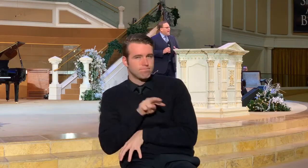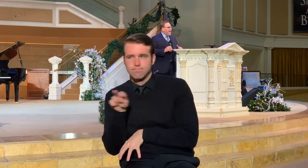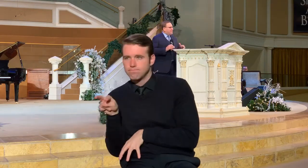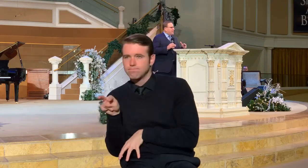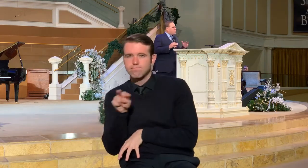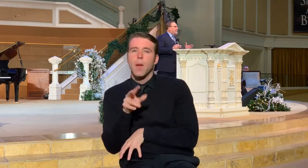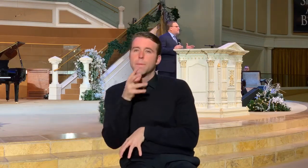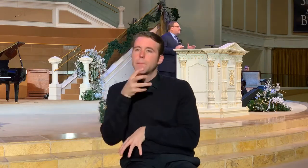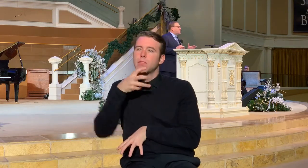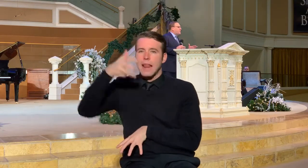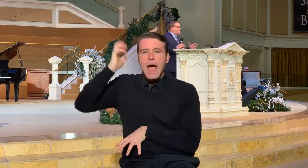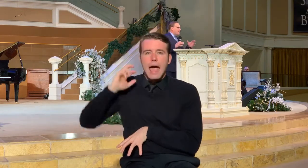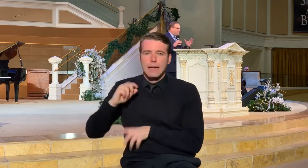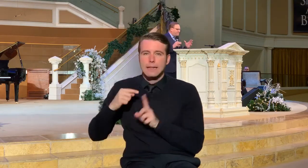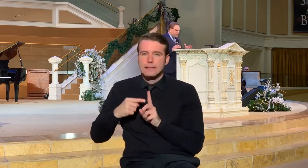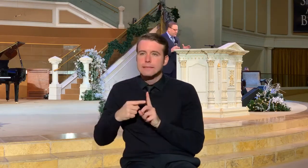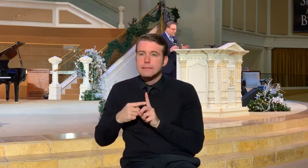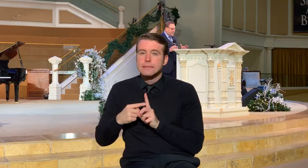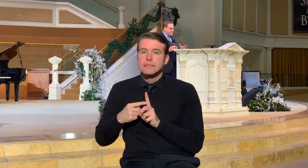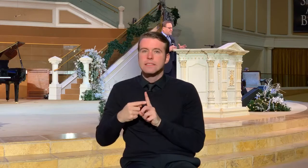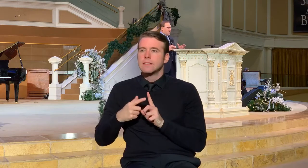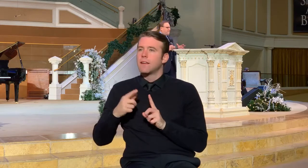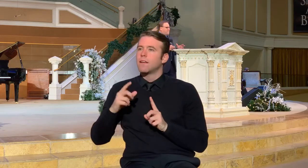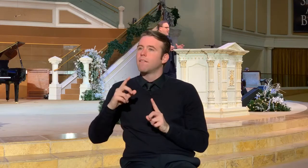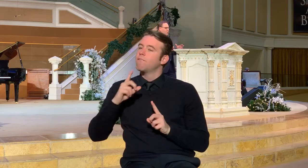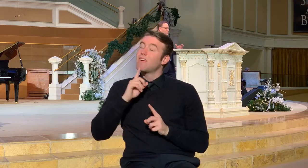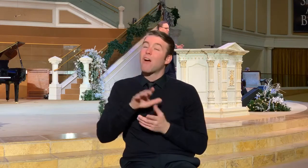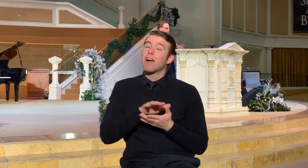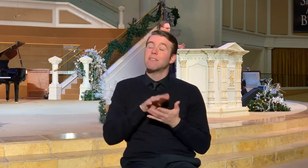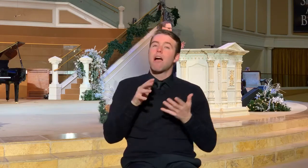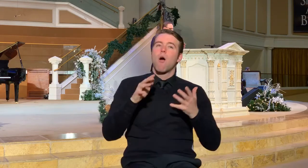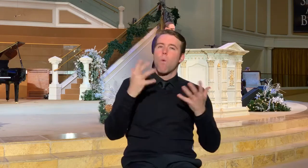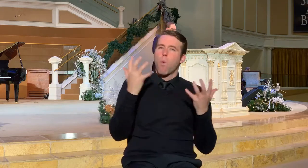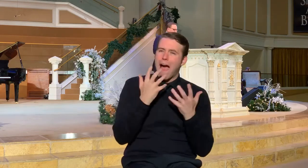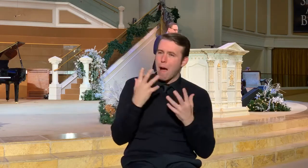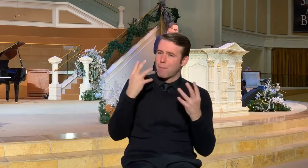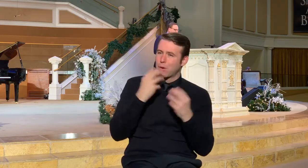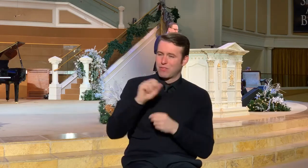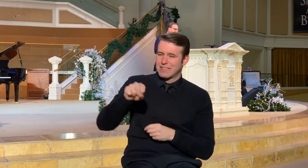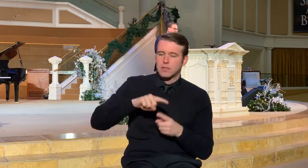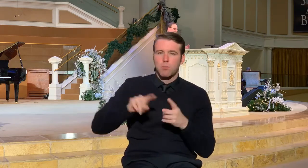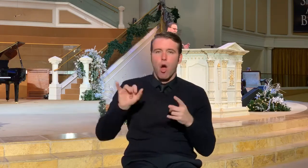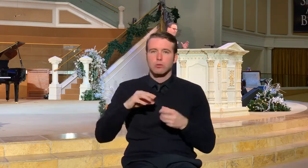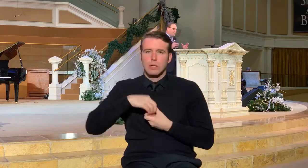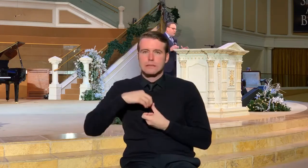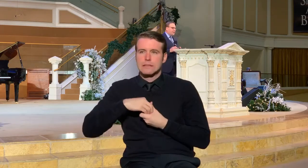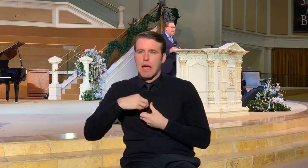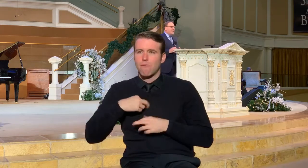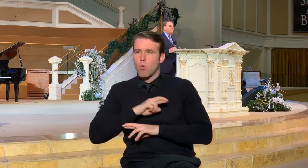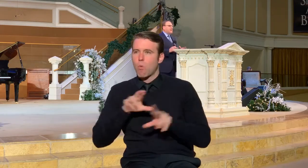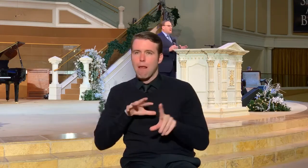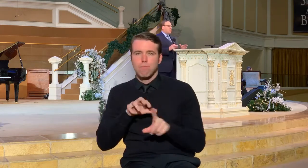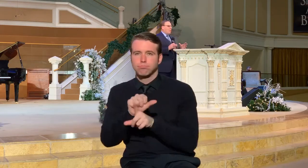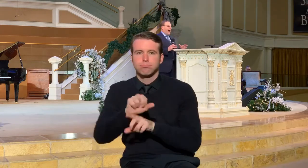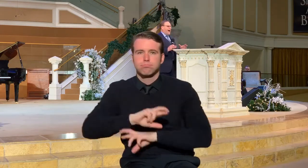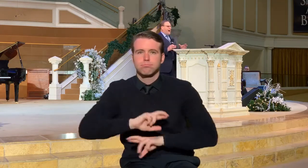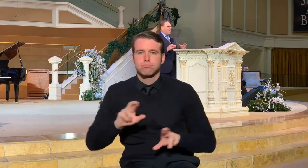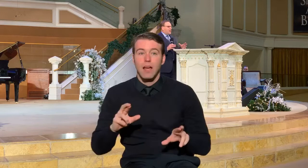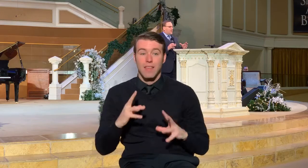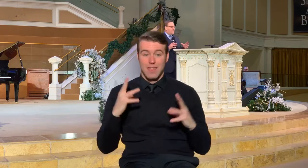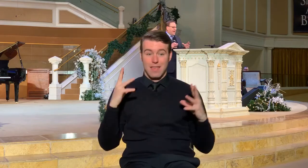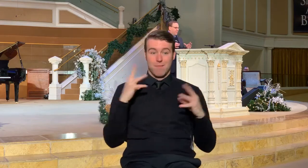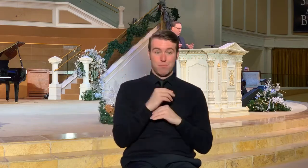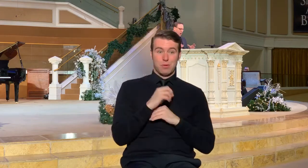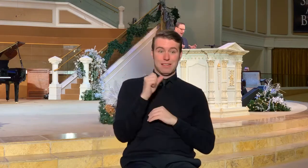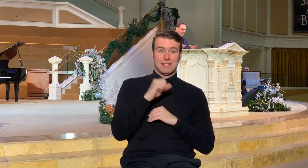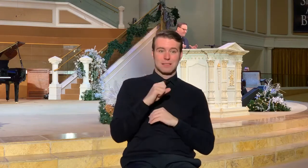swivel, and the graceful fierceness of those lionesses in their beauty,